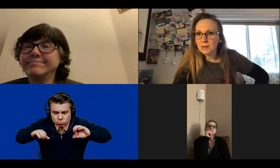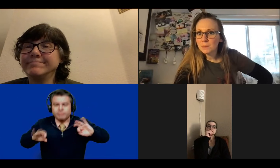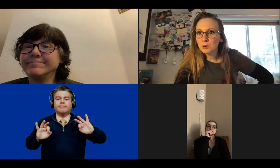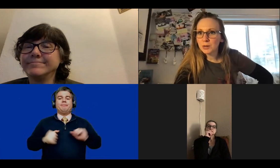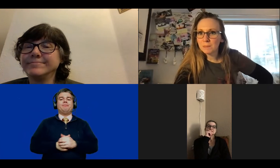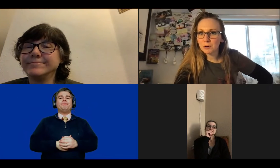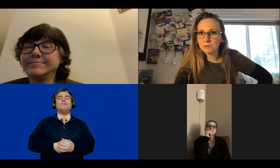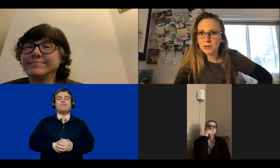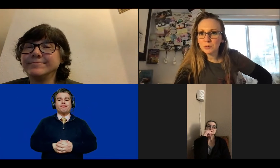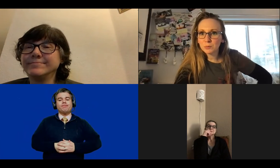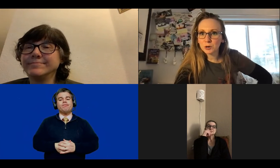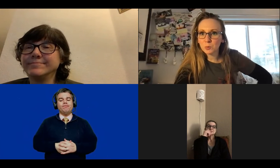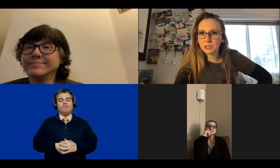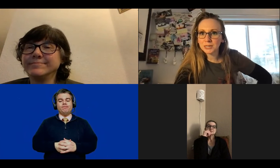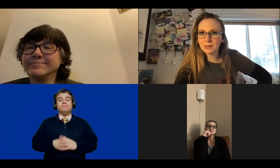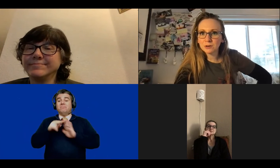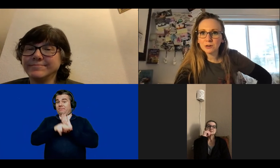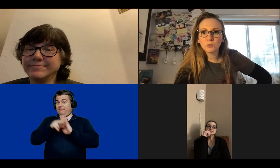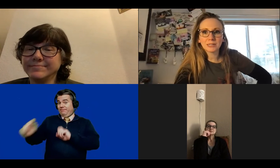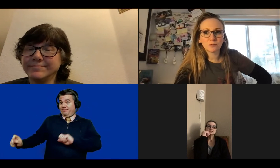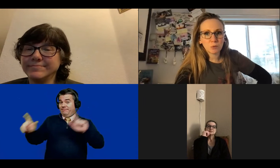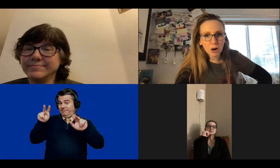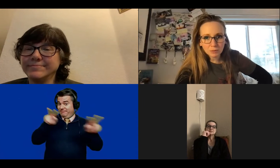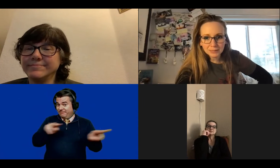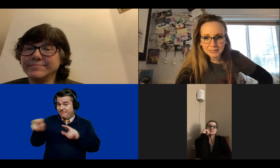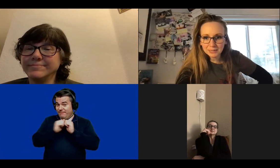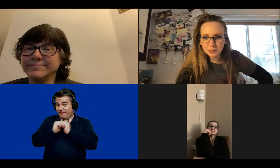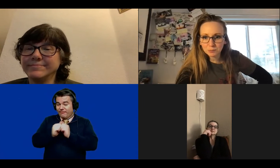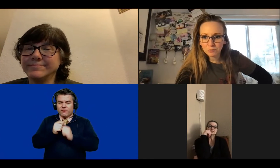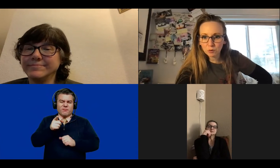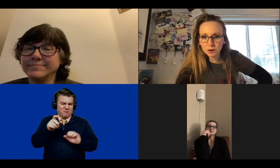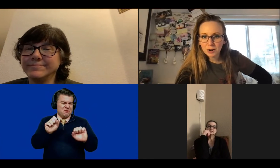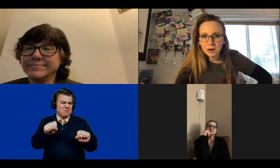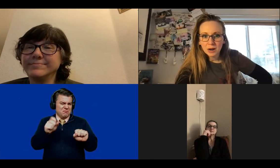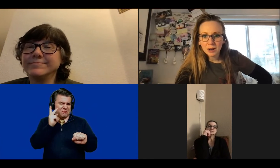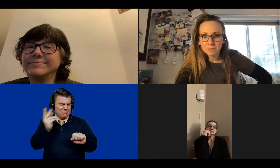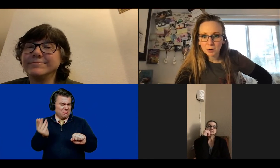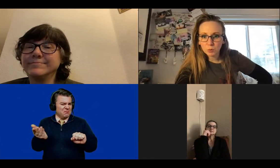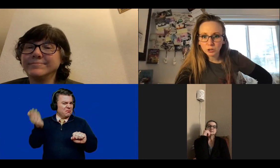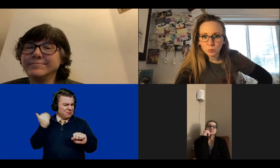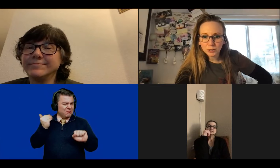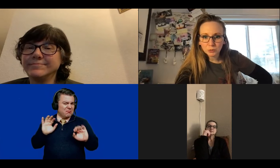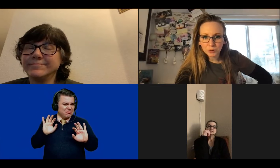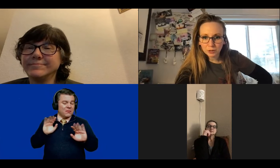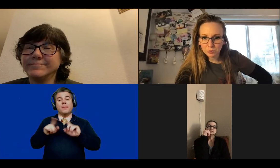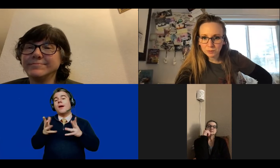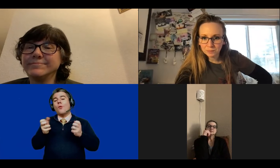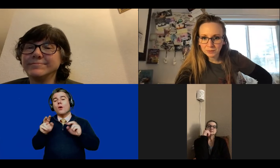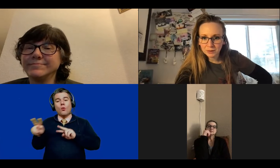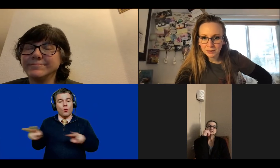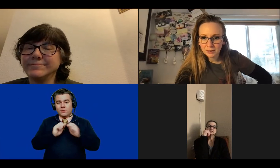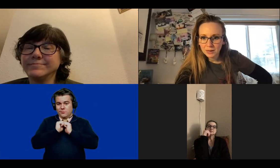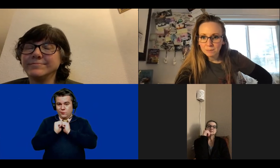Let me pull up our video that we're going to watch together. You guys have probably seen this before, but I wanted to watch it with